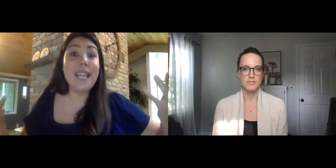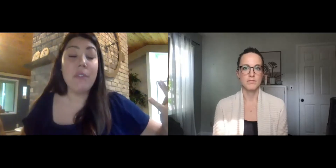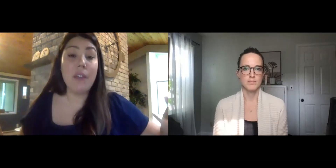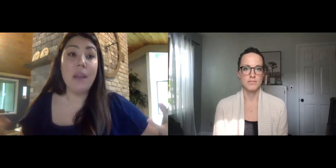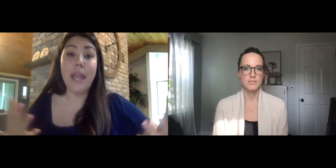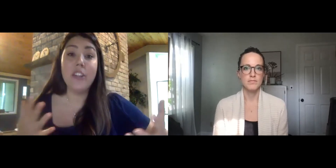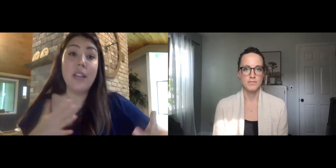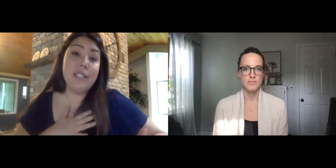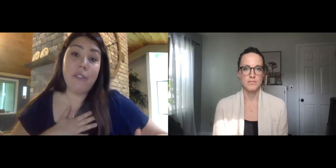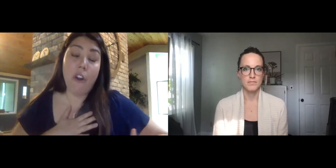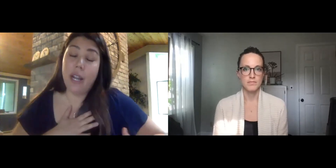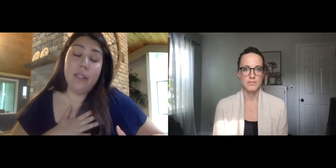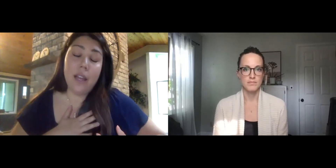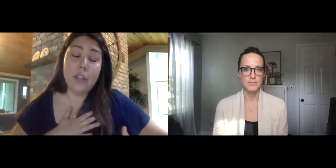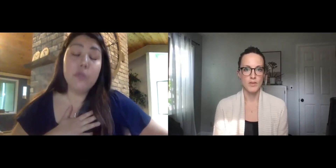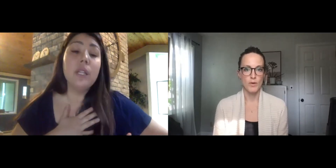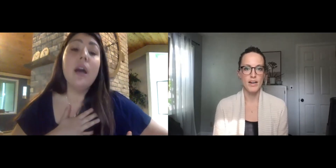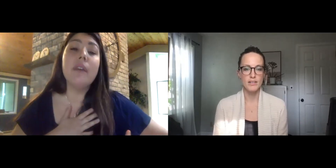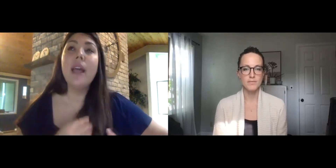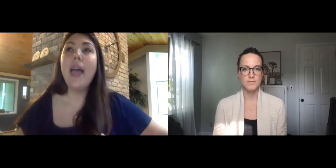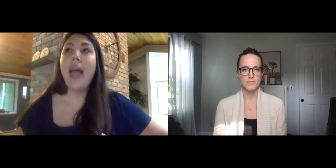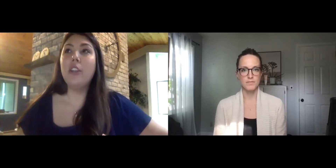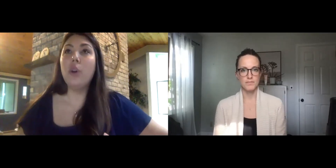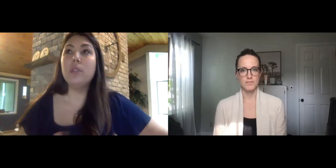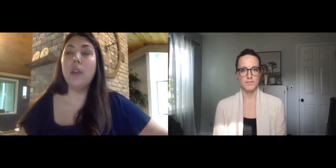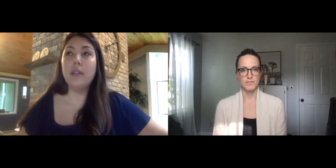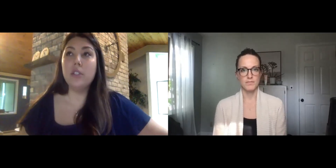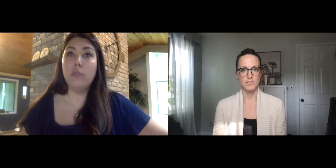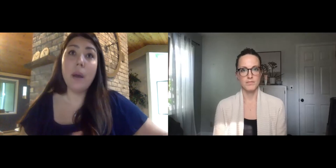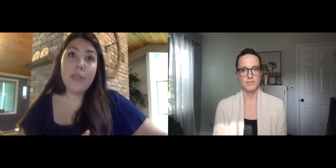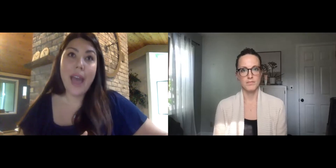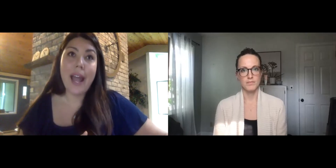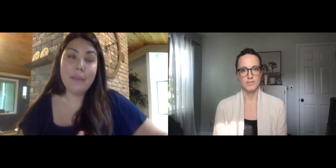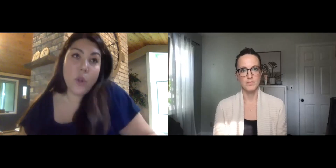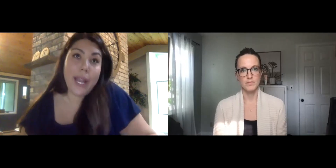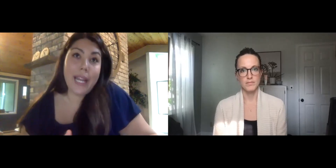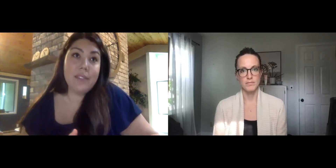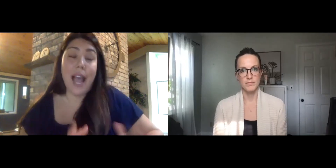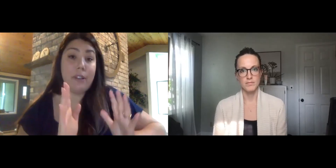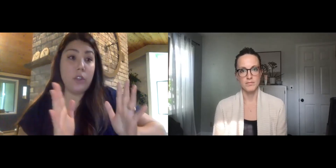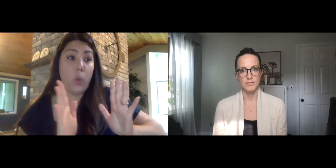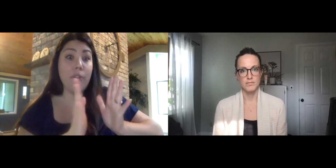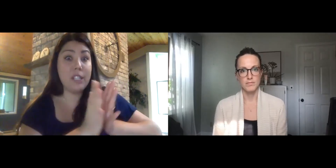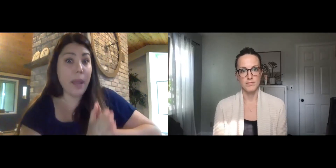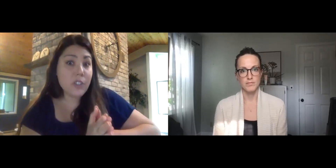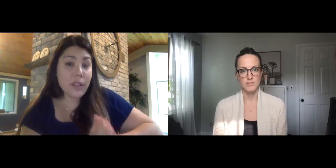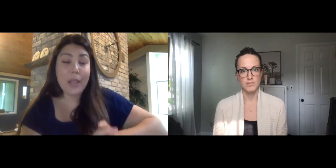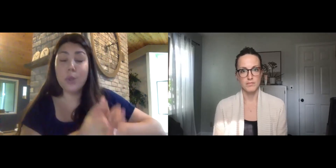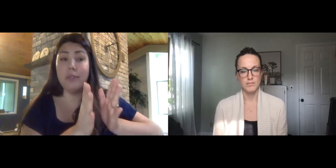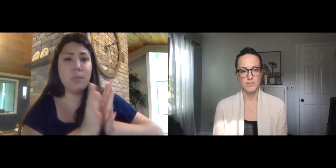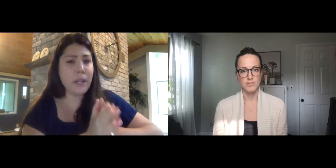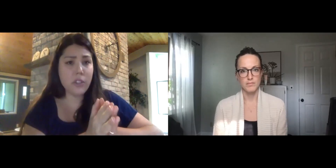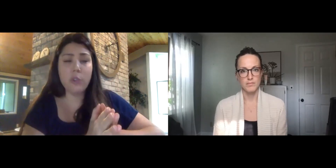anybody deaf in my family. I just have a deaf heart and I truly love it. And, to rebut that, I kind of say, we respect your